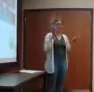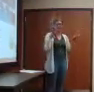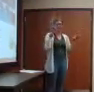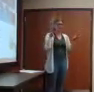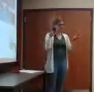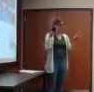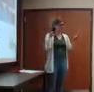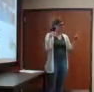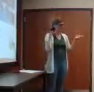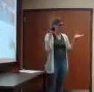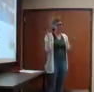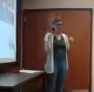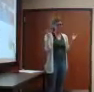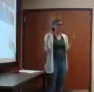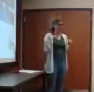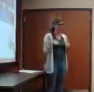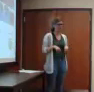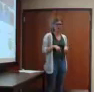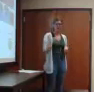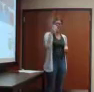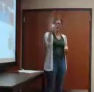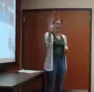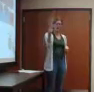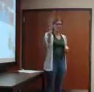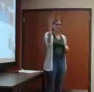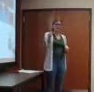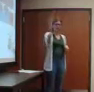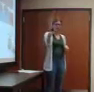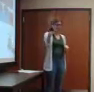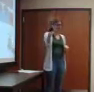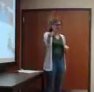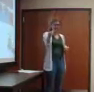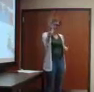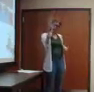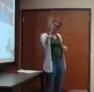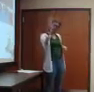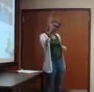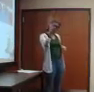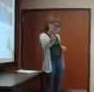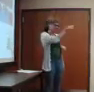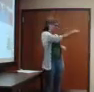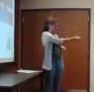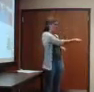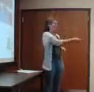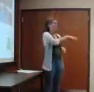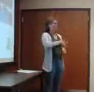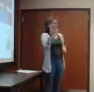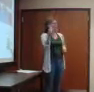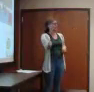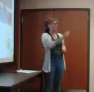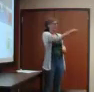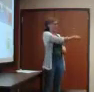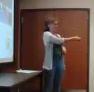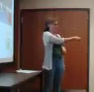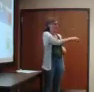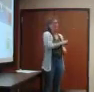here, so that if I'm talking about Lisa giving Mary something, I can take my verb give and take it from Lisa to Mary. Now it